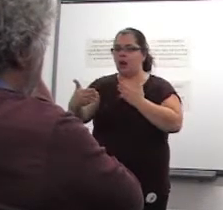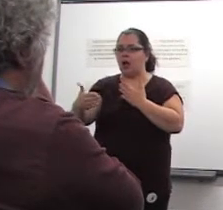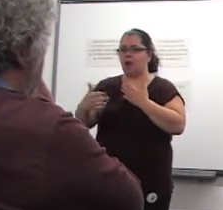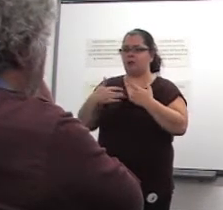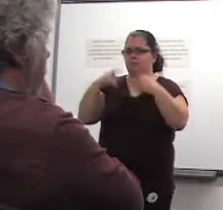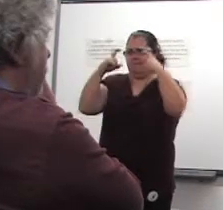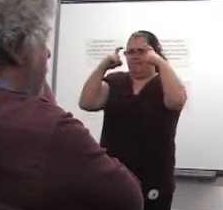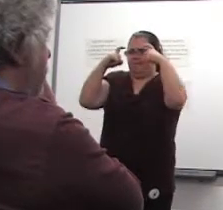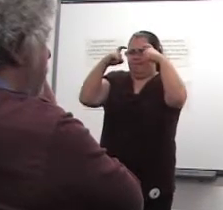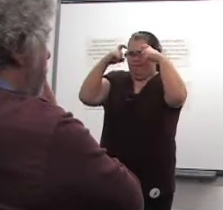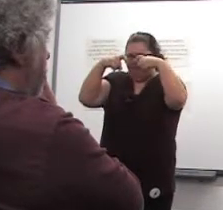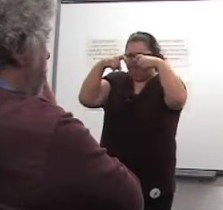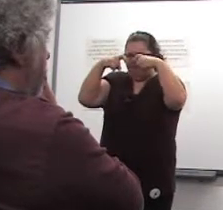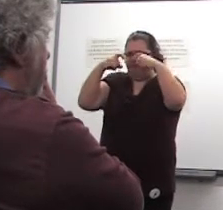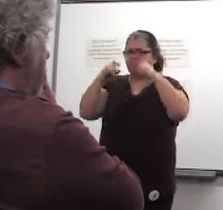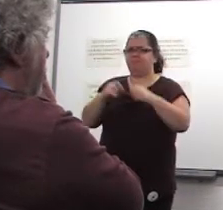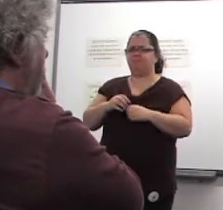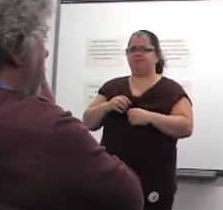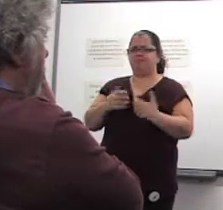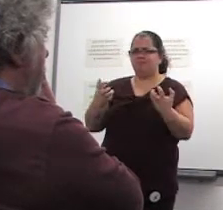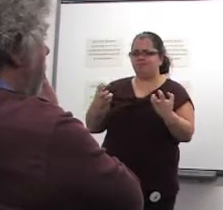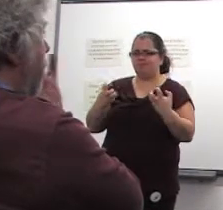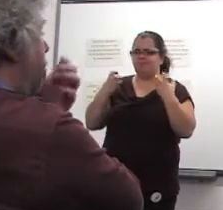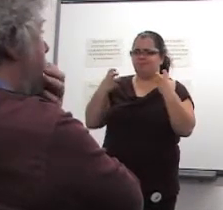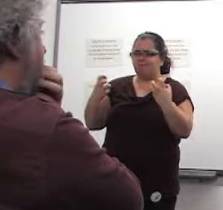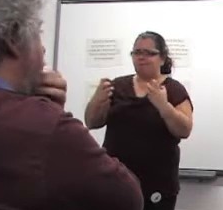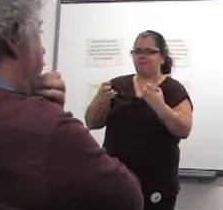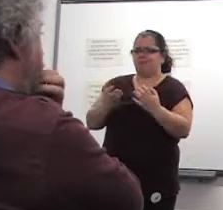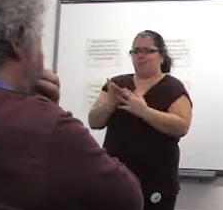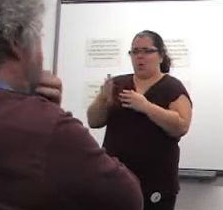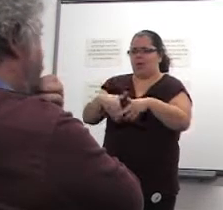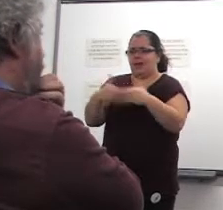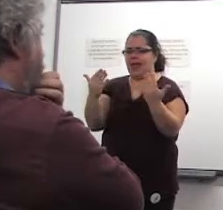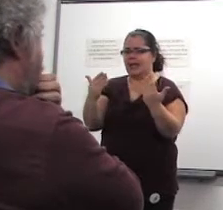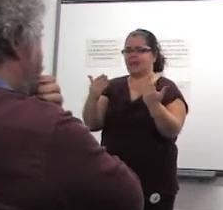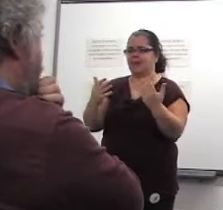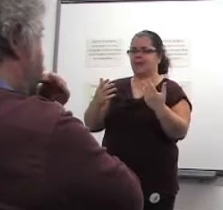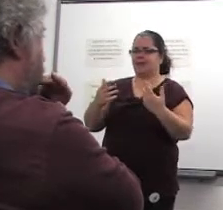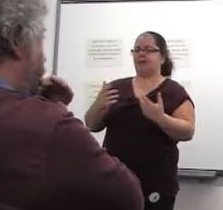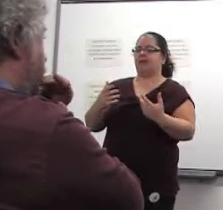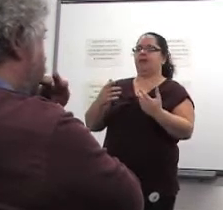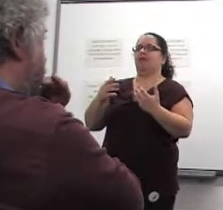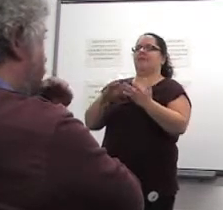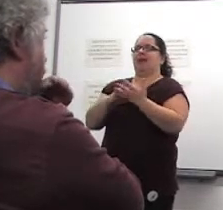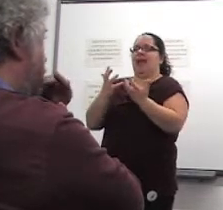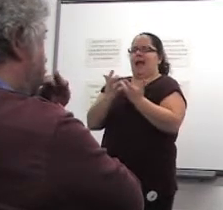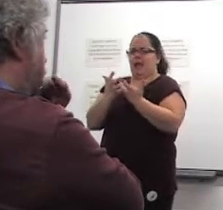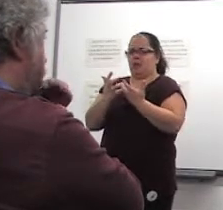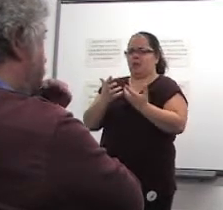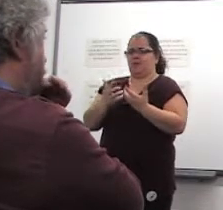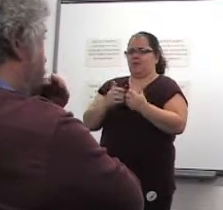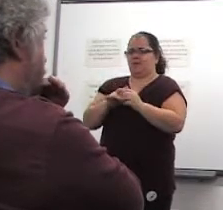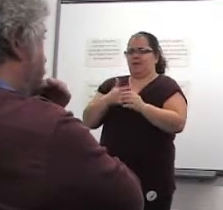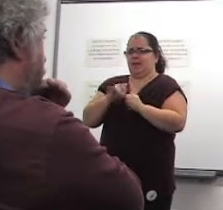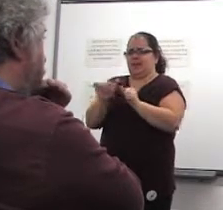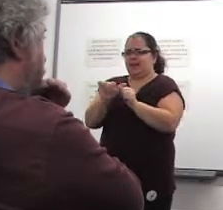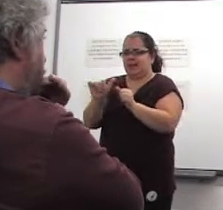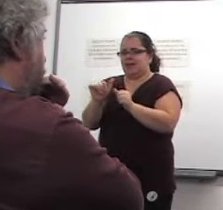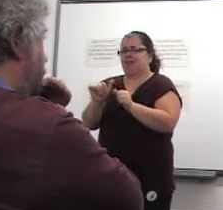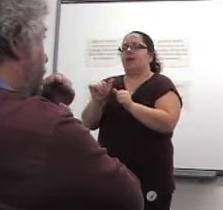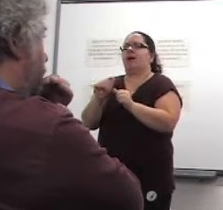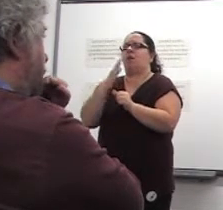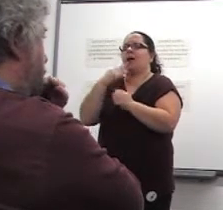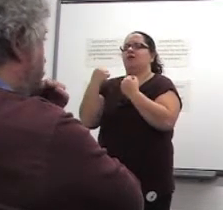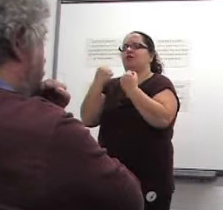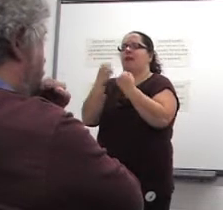forehead would be indented with a small furrowed frown for the rest of the day, and the only drive home would erase it,